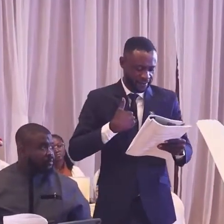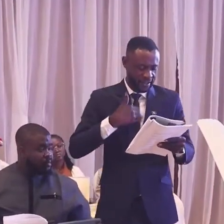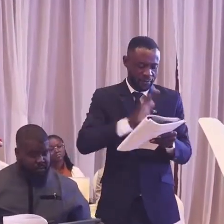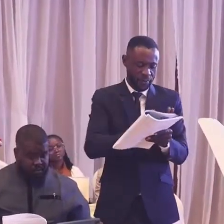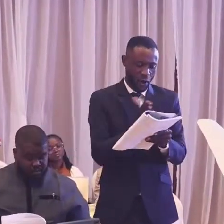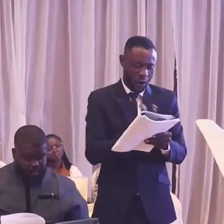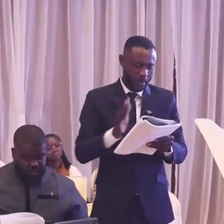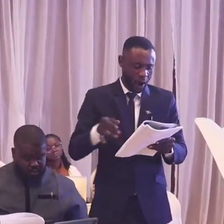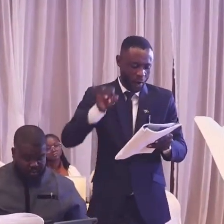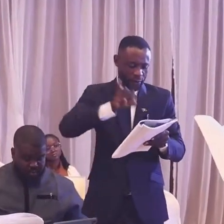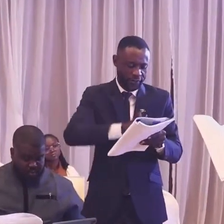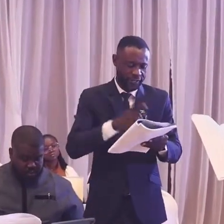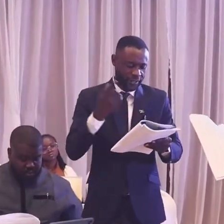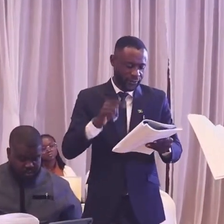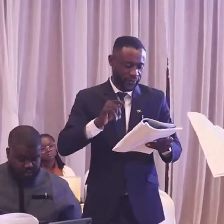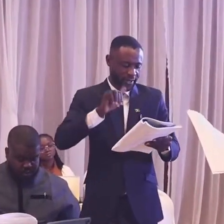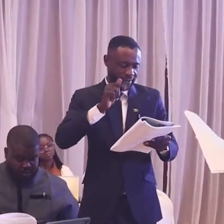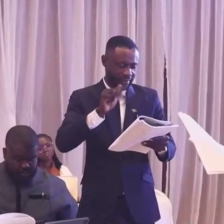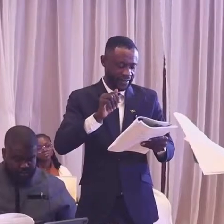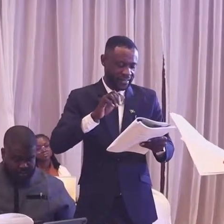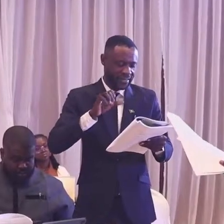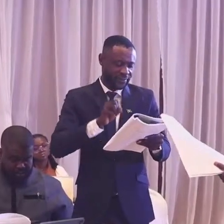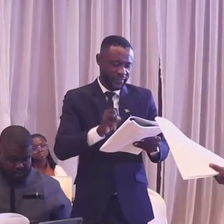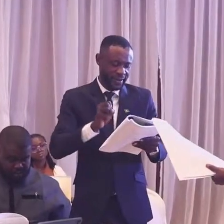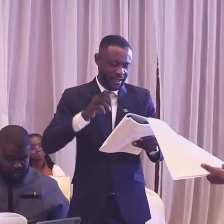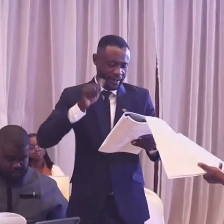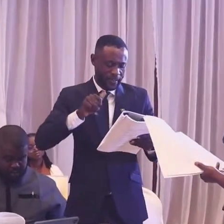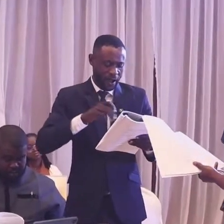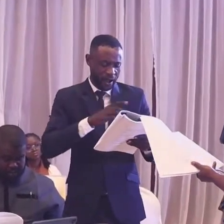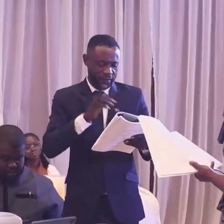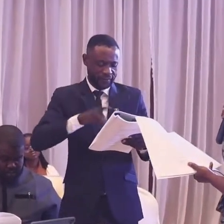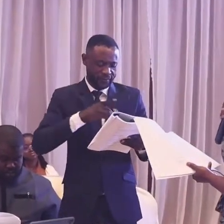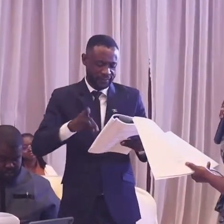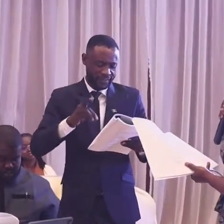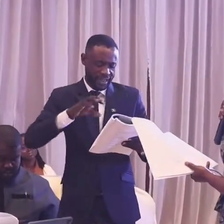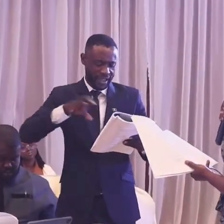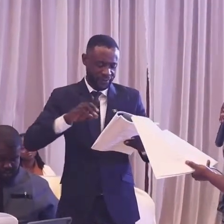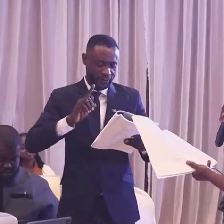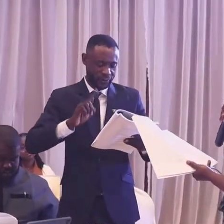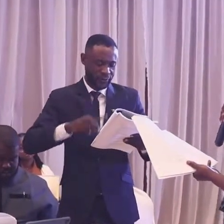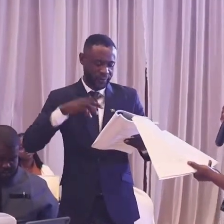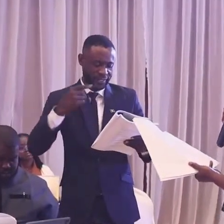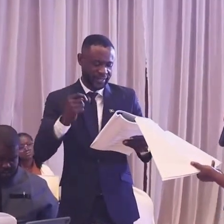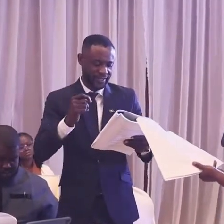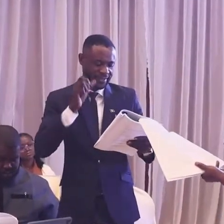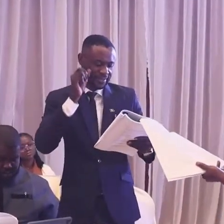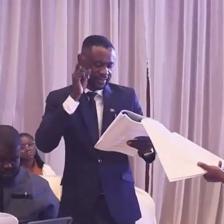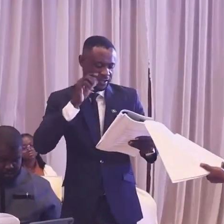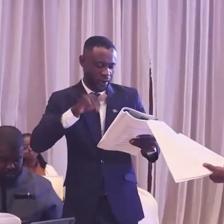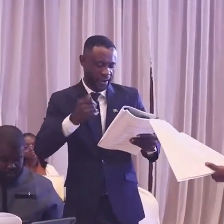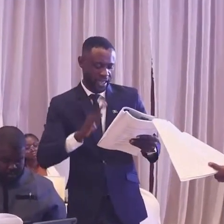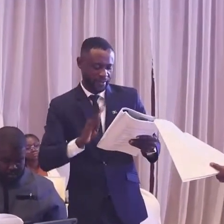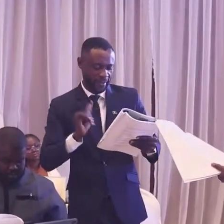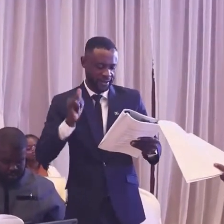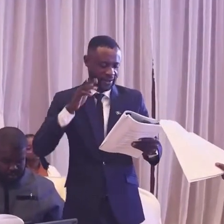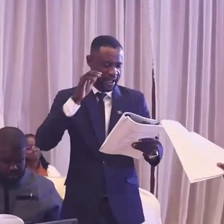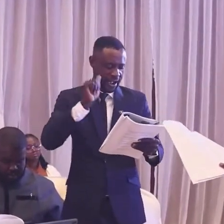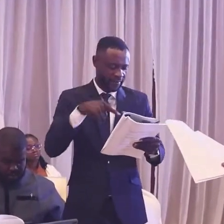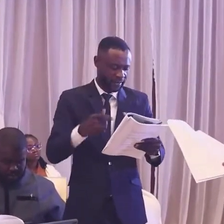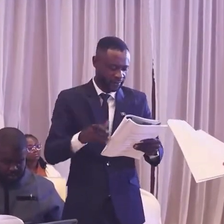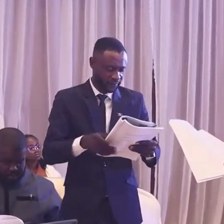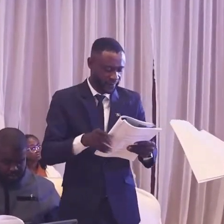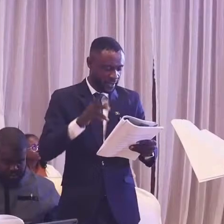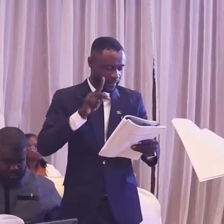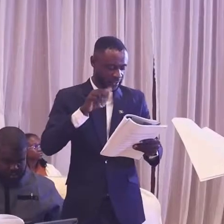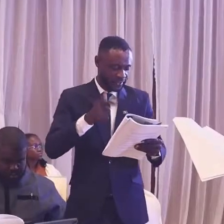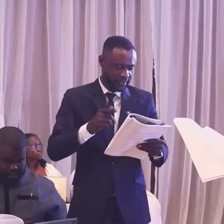Nigeria, it has become imperative to ensure that such discriminatory actions do not